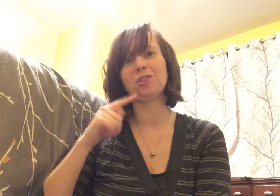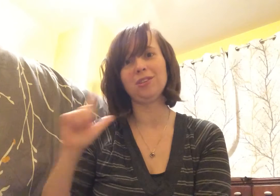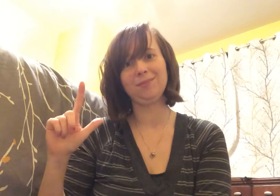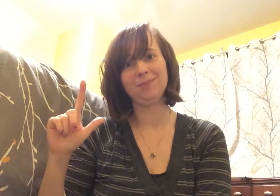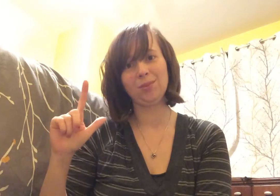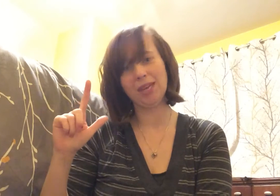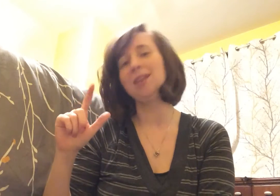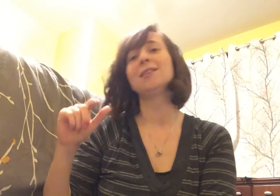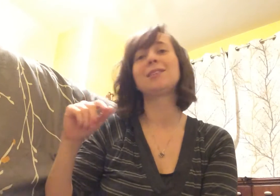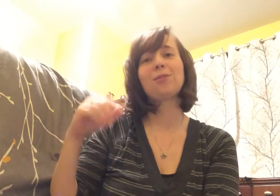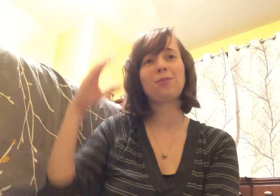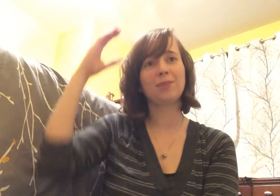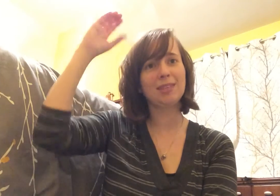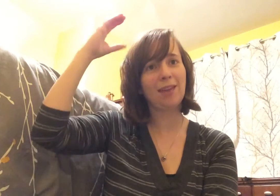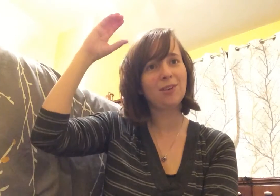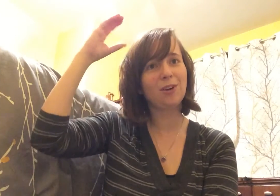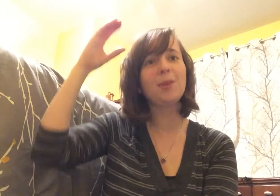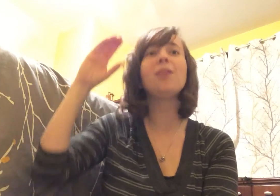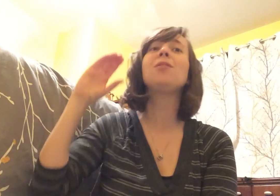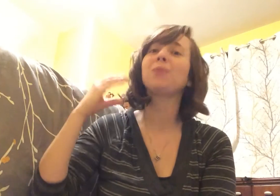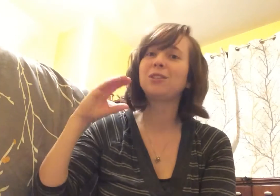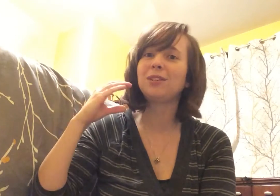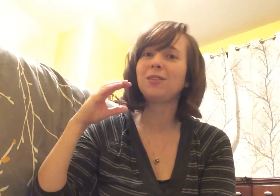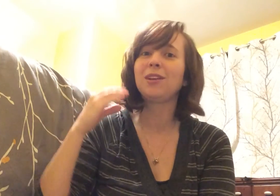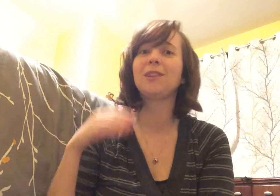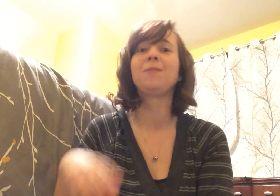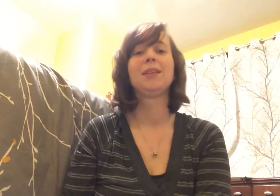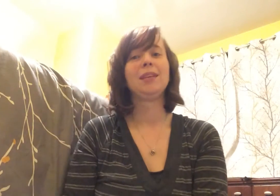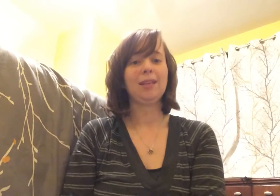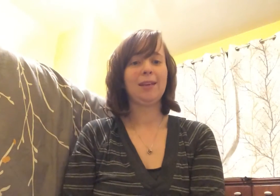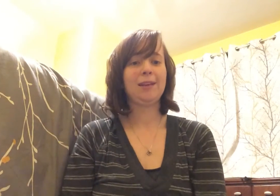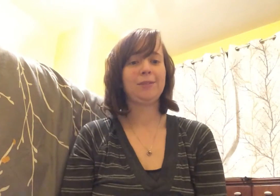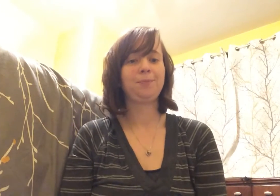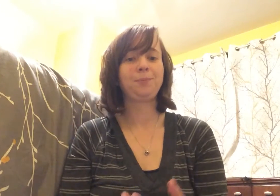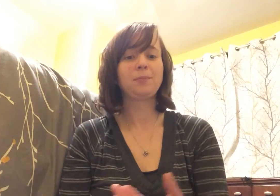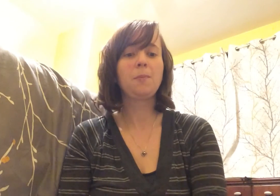Rachel. Okay, so Kevin up here, Rachel down here.